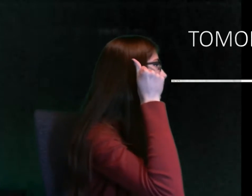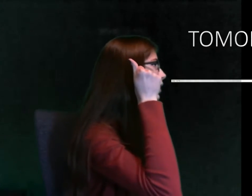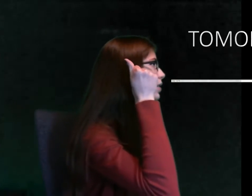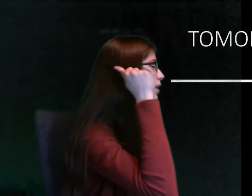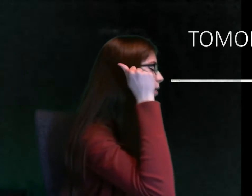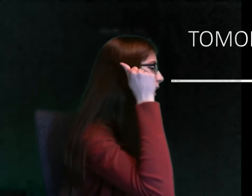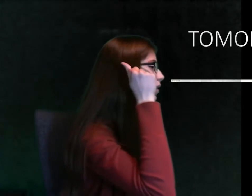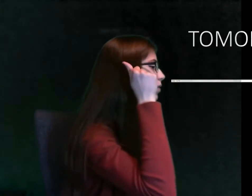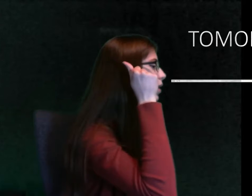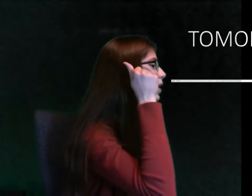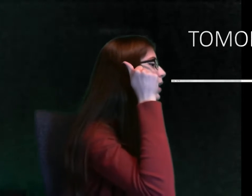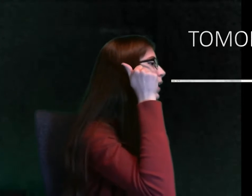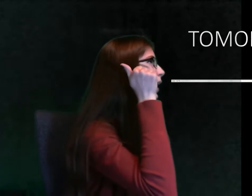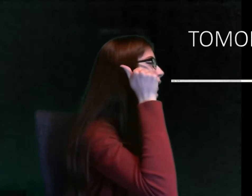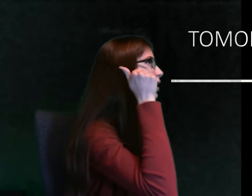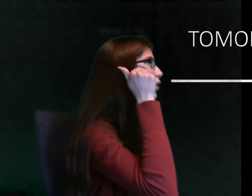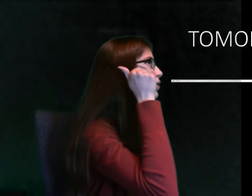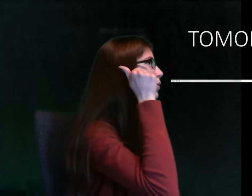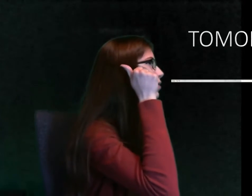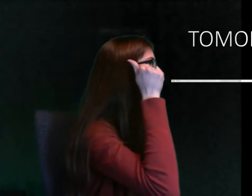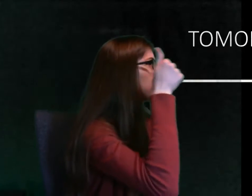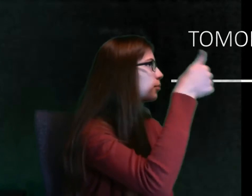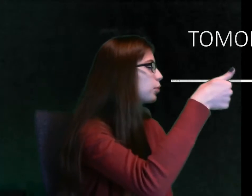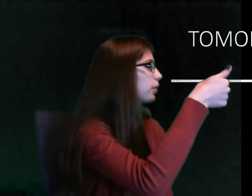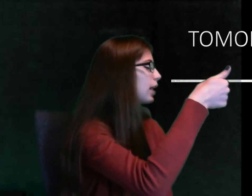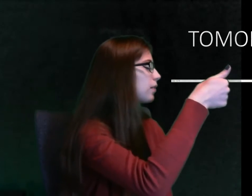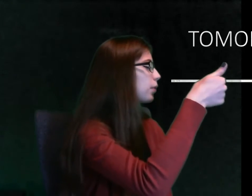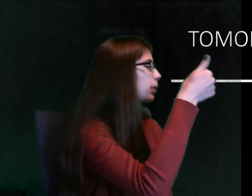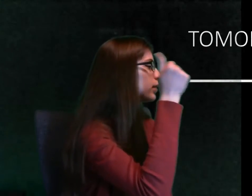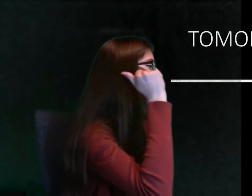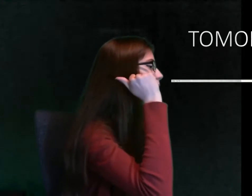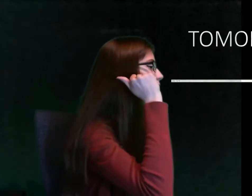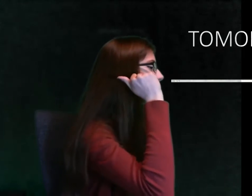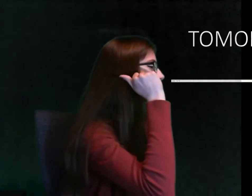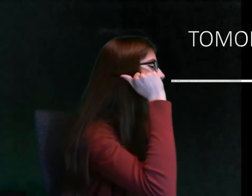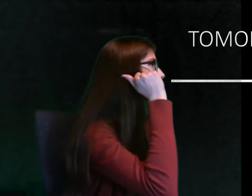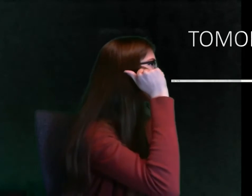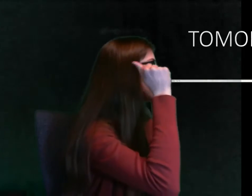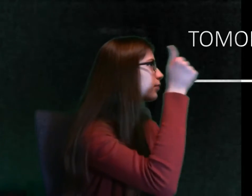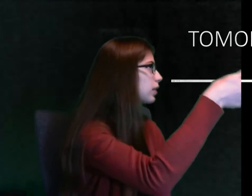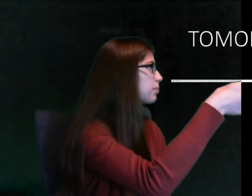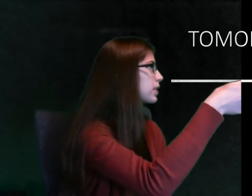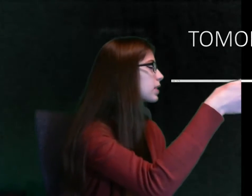this, dominant hand. And then you're just going to move your hand forward. So it kind of flips a